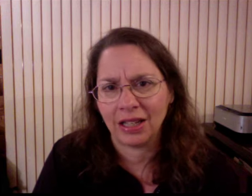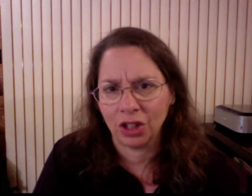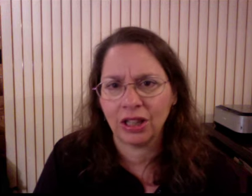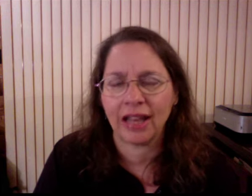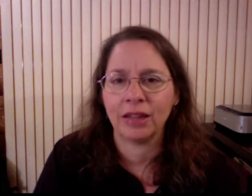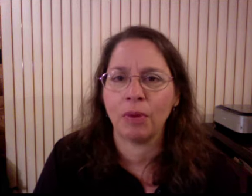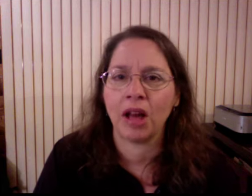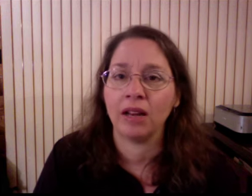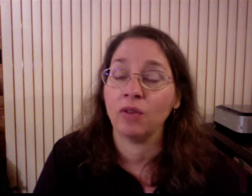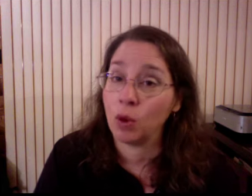looked like the body of a woman.